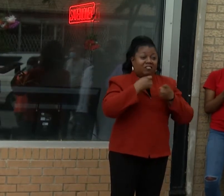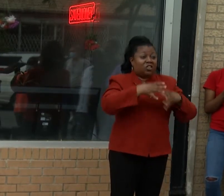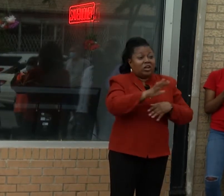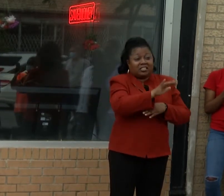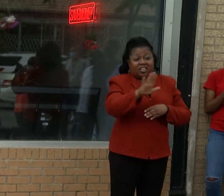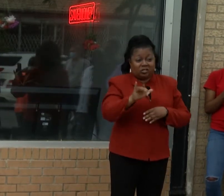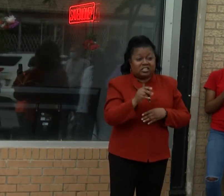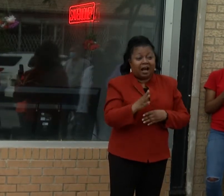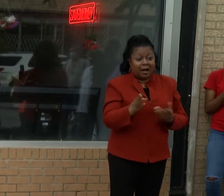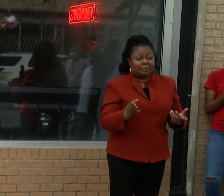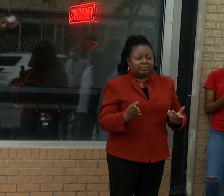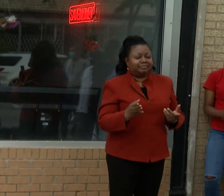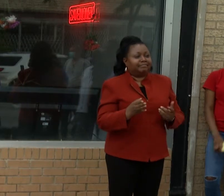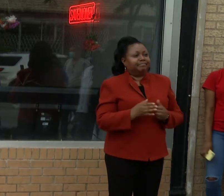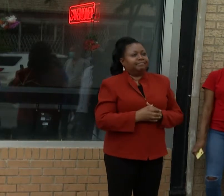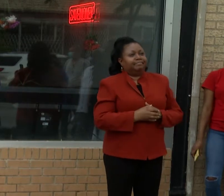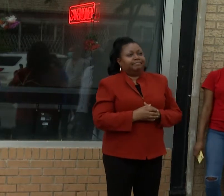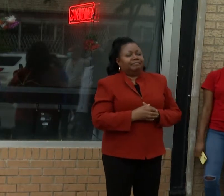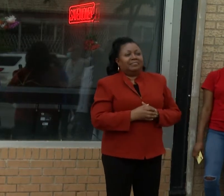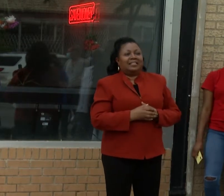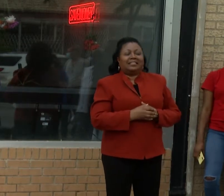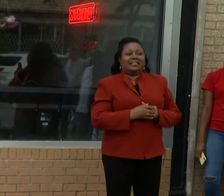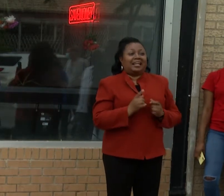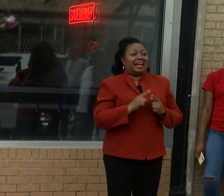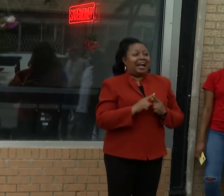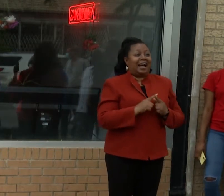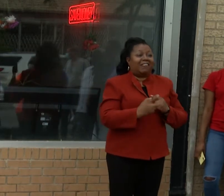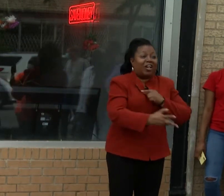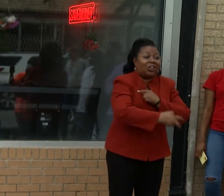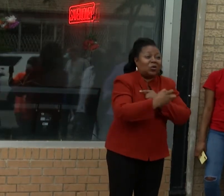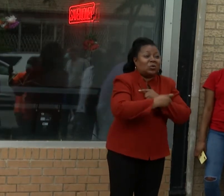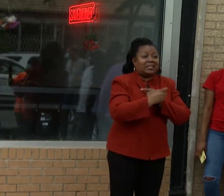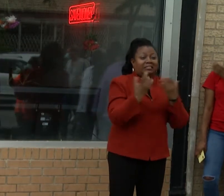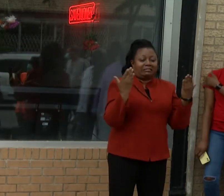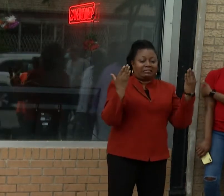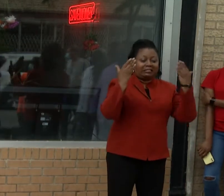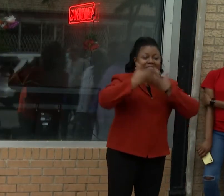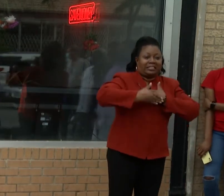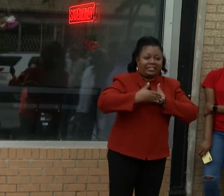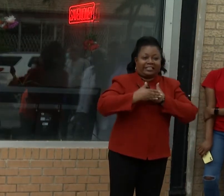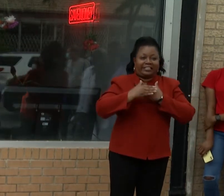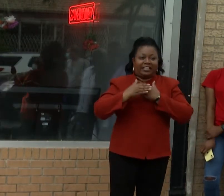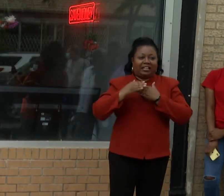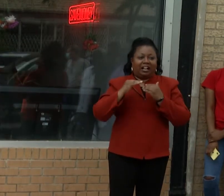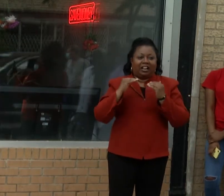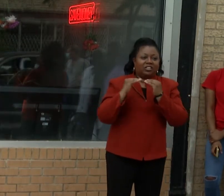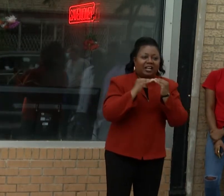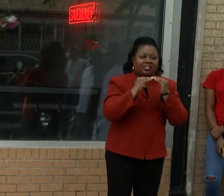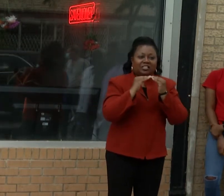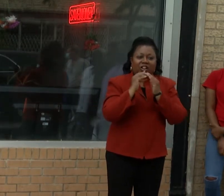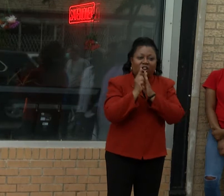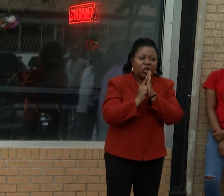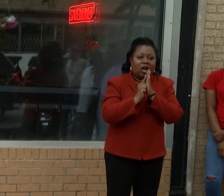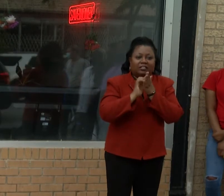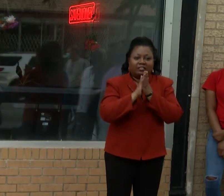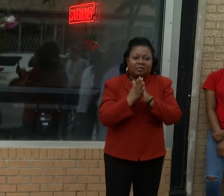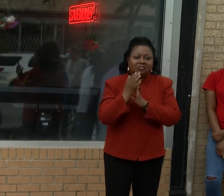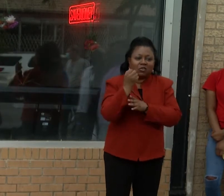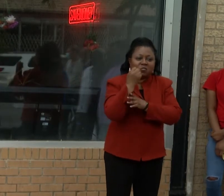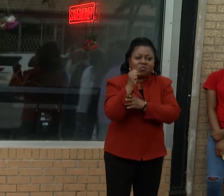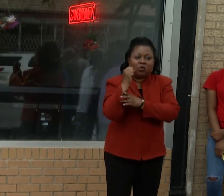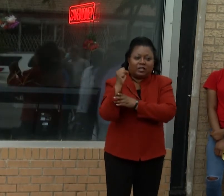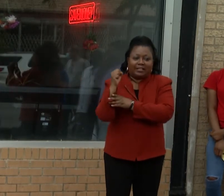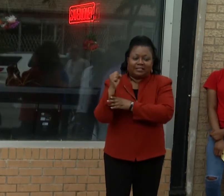their job. And that looting overshadows just, lawful, and peaceful